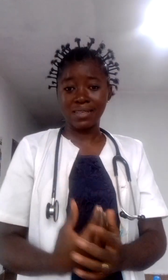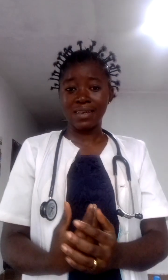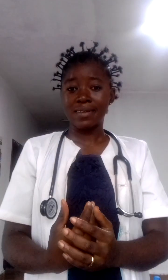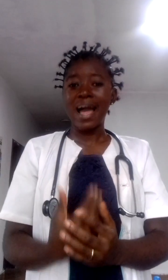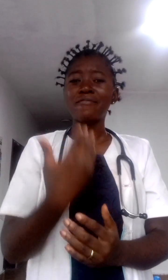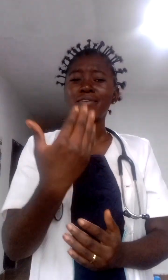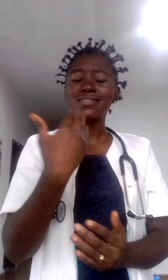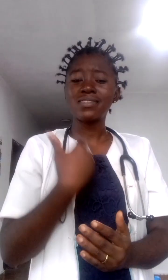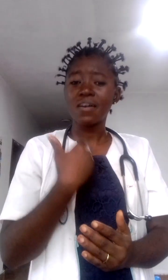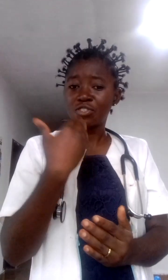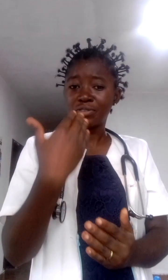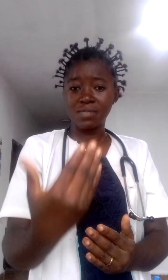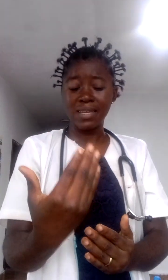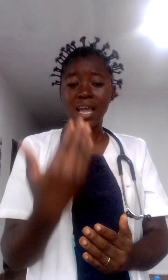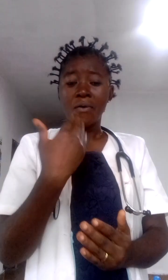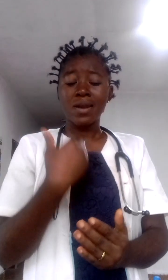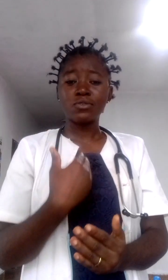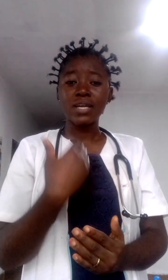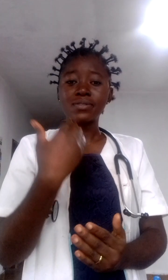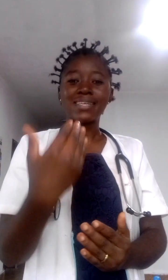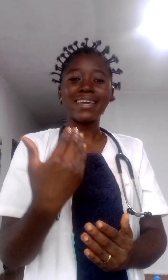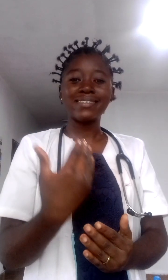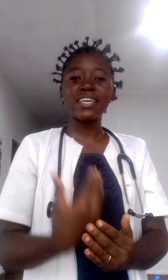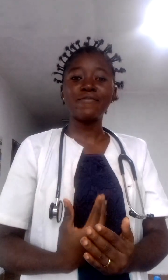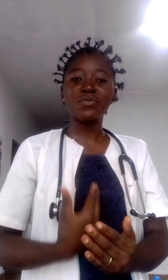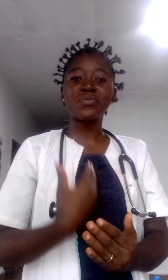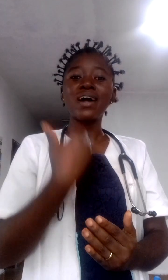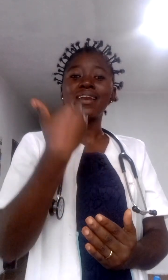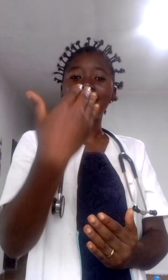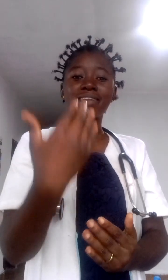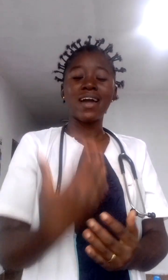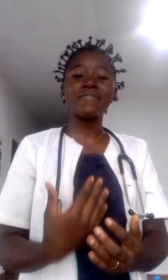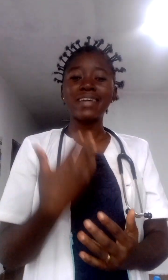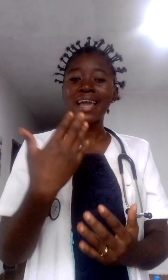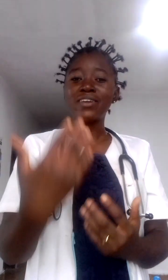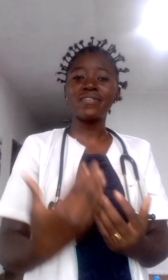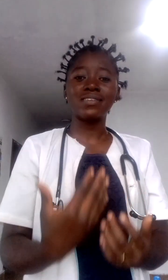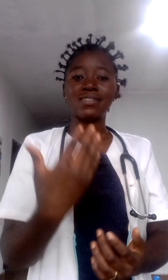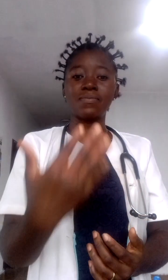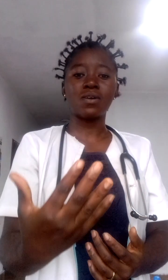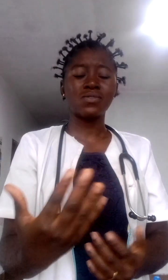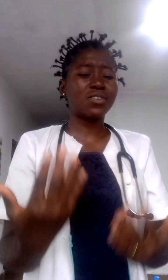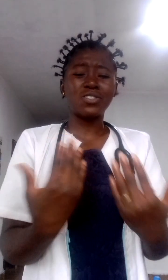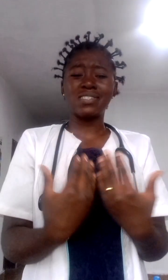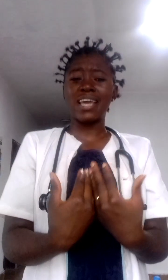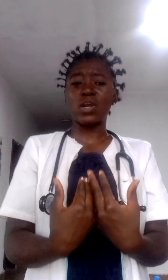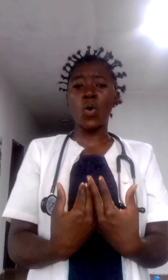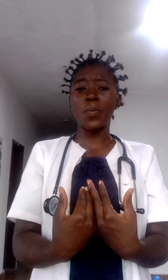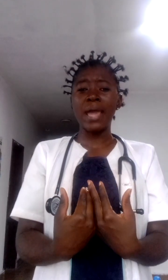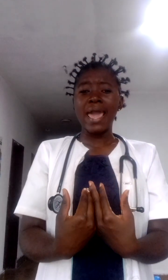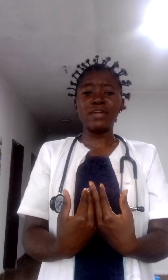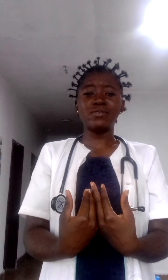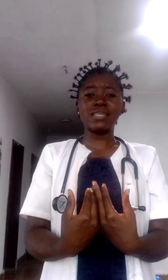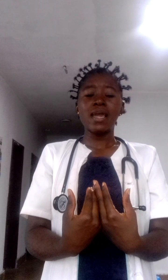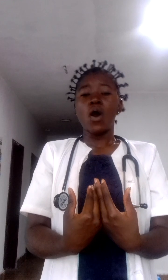self-treatment. Avoid self-treatment. What I'm trying to say is, if you realize I have any of these symptoms, don't just stay at home and you say,